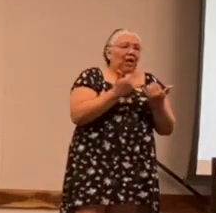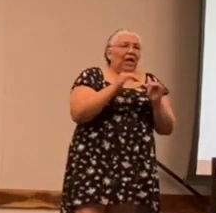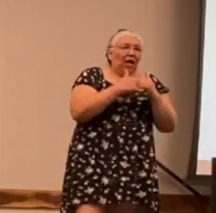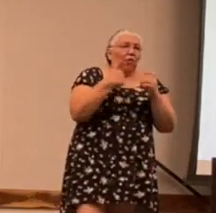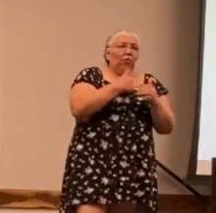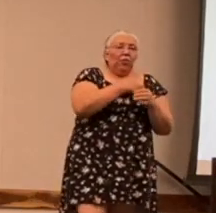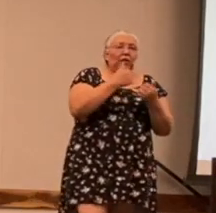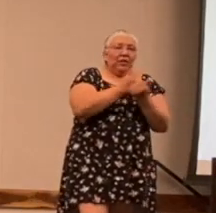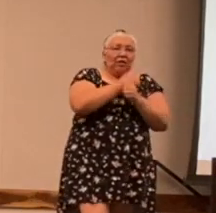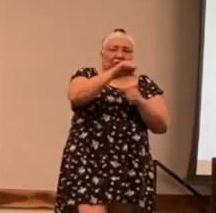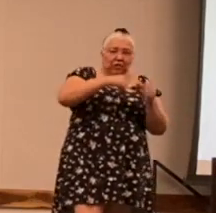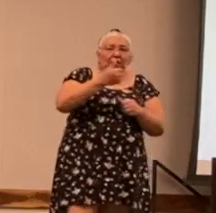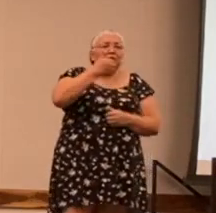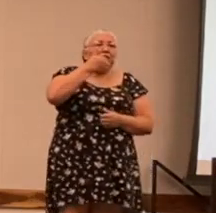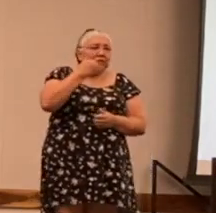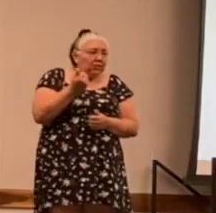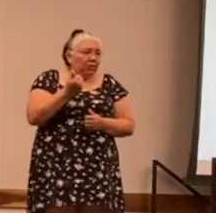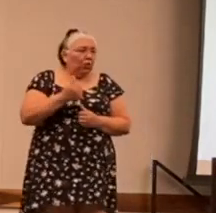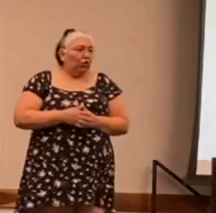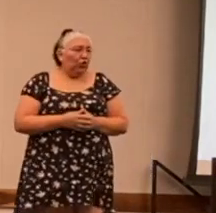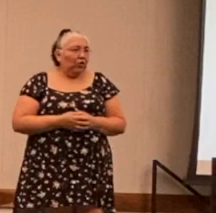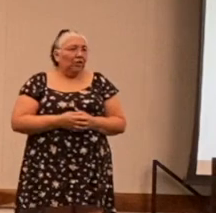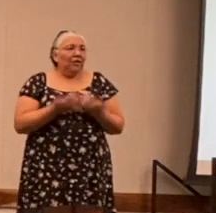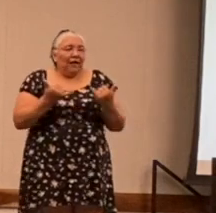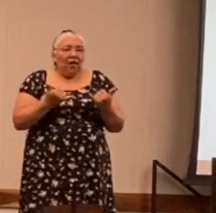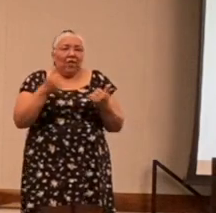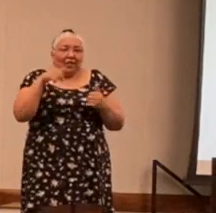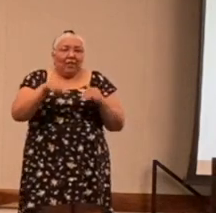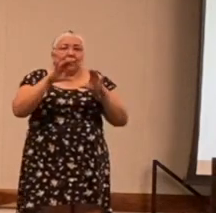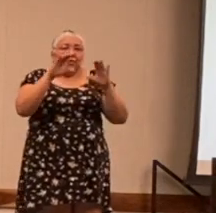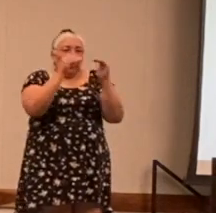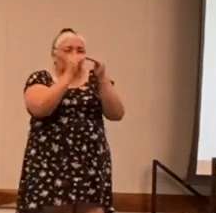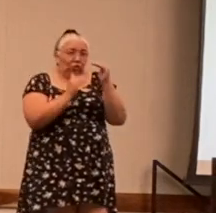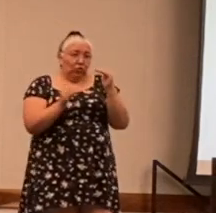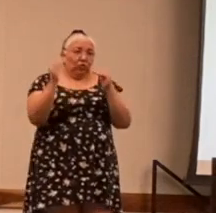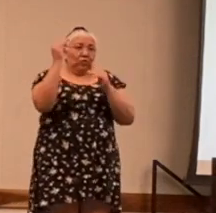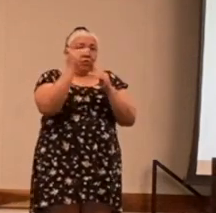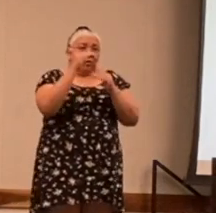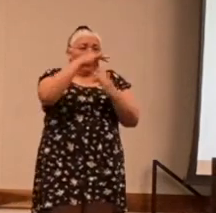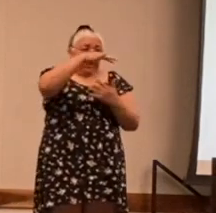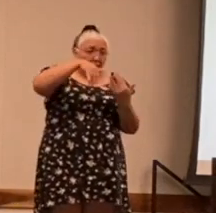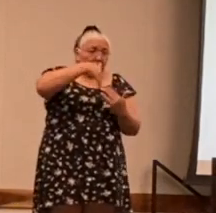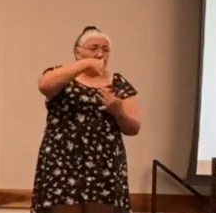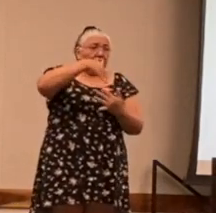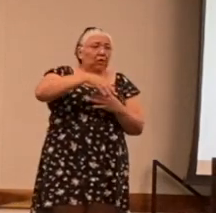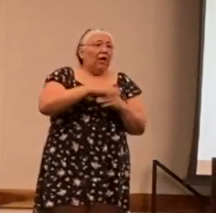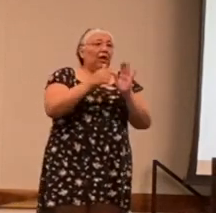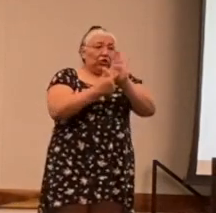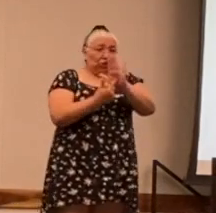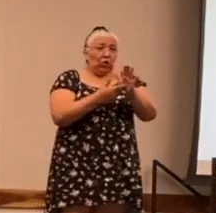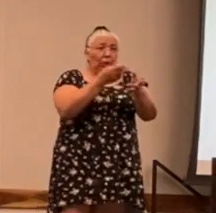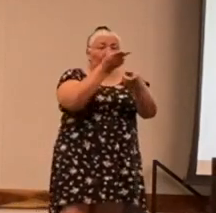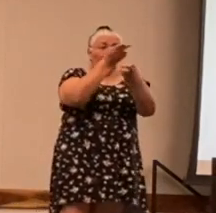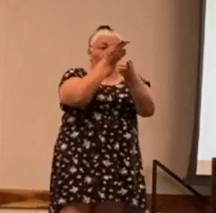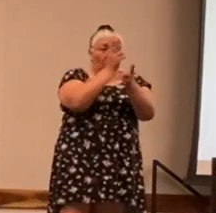deeper? Listen, the verse 10 says, by outdoing one another and showing